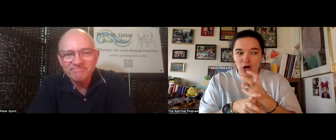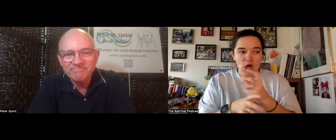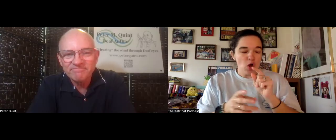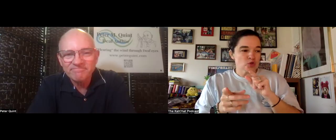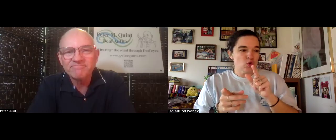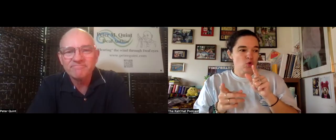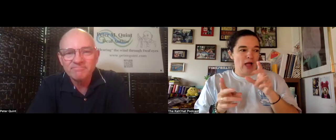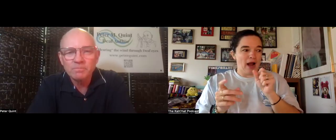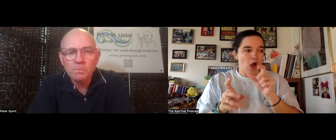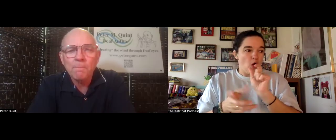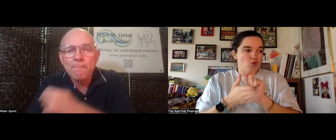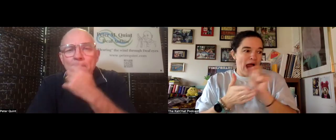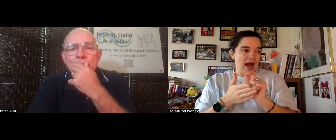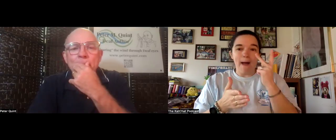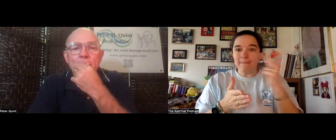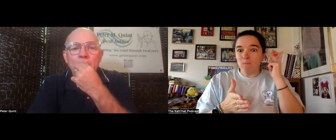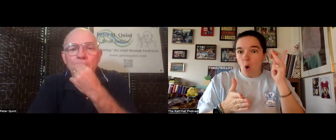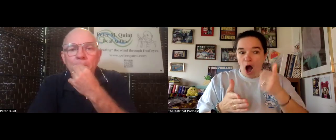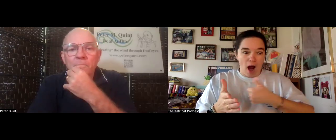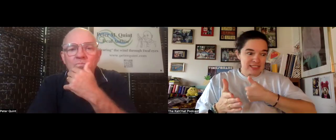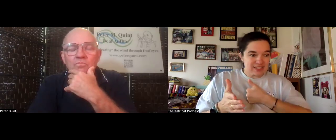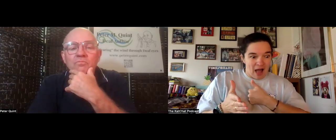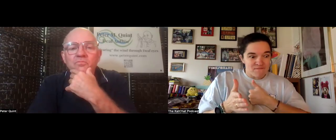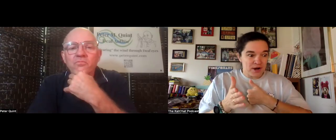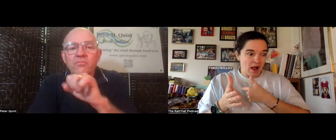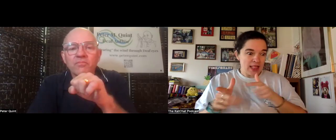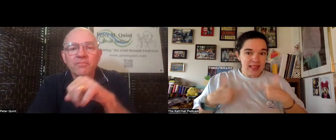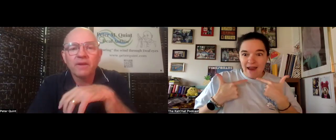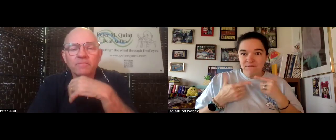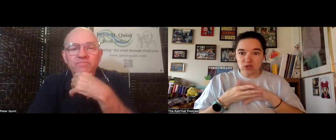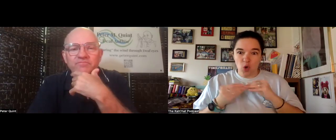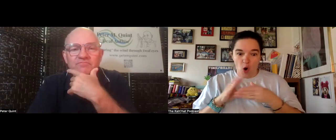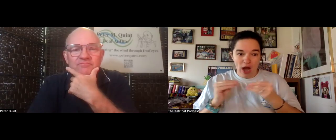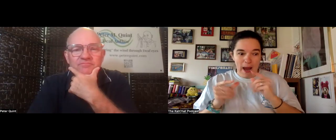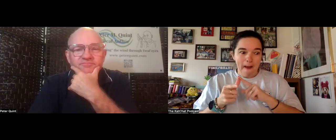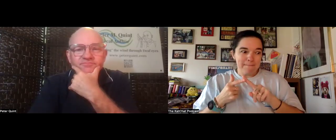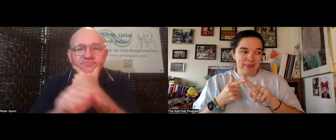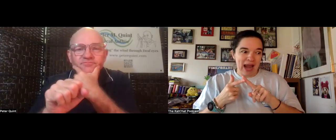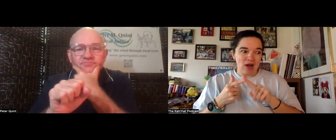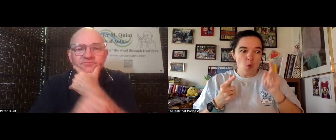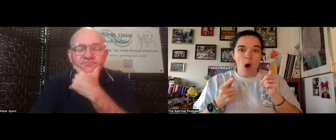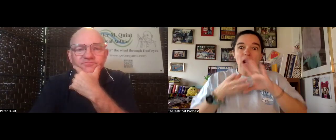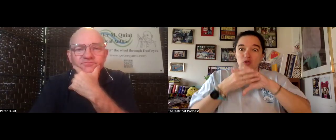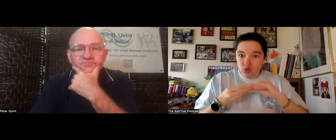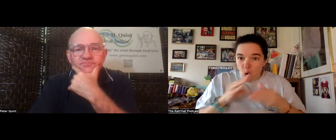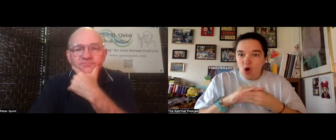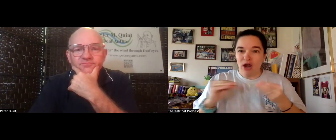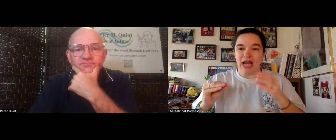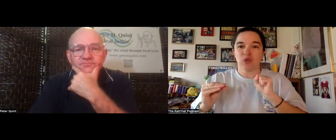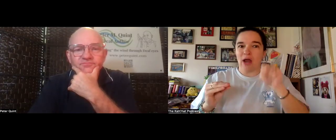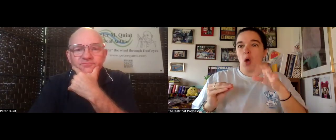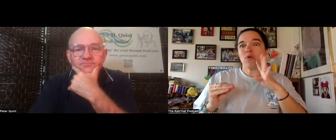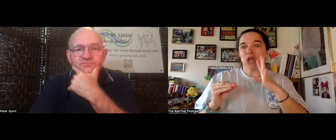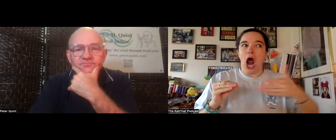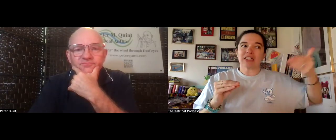hard to write a memoir stuff Yeah. like story, but then you want a